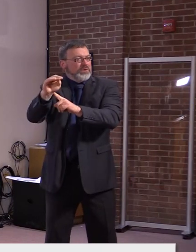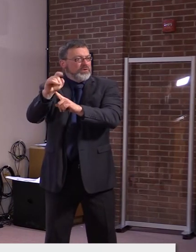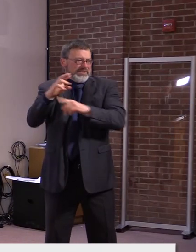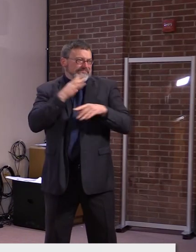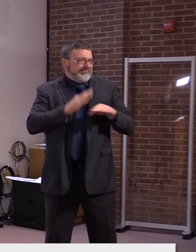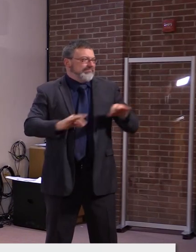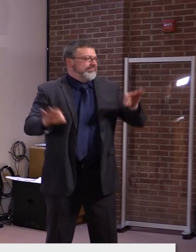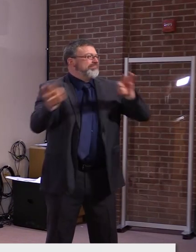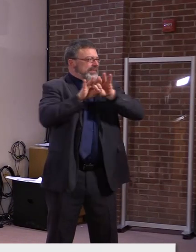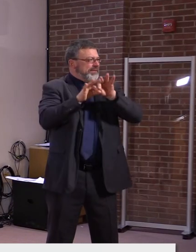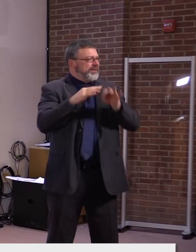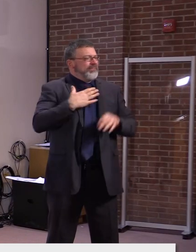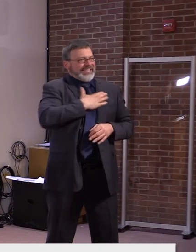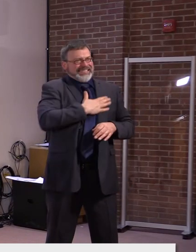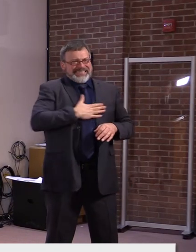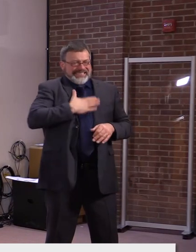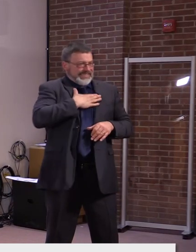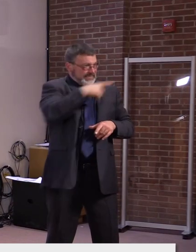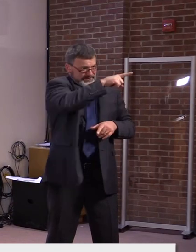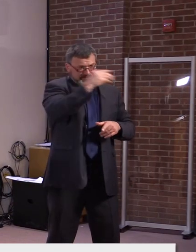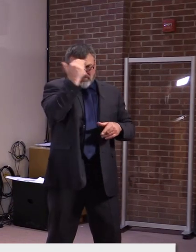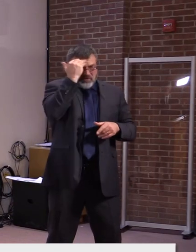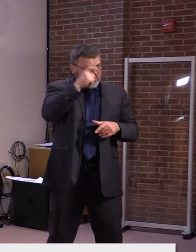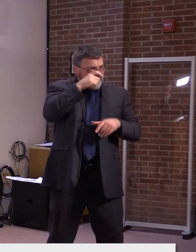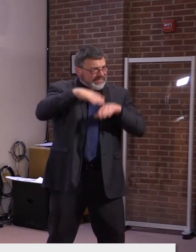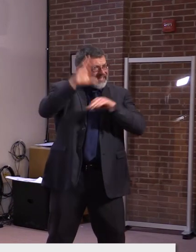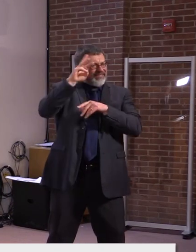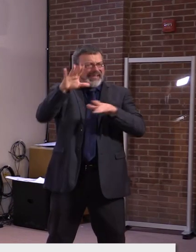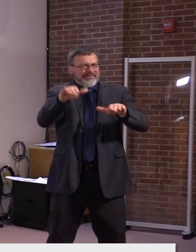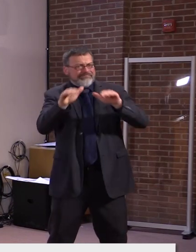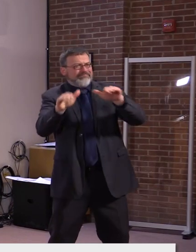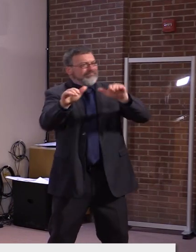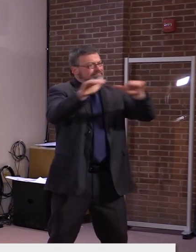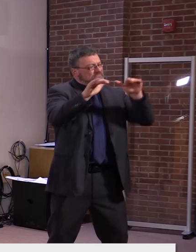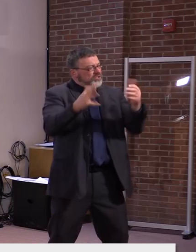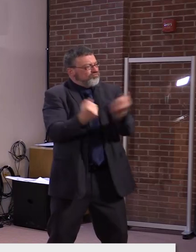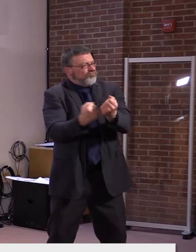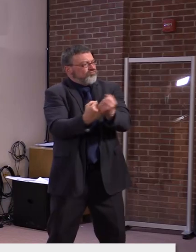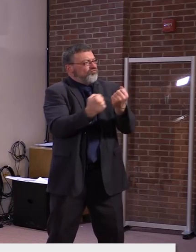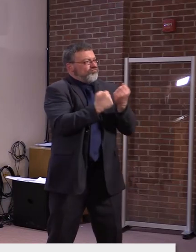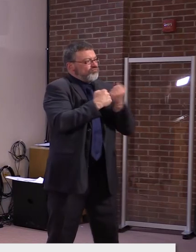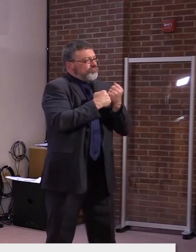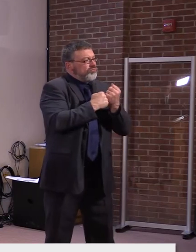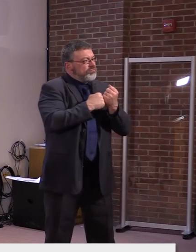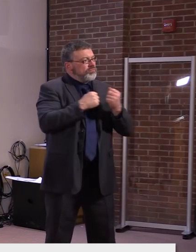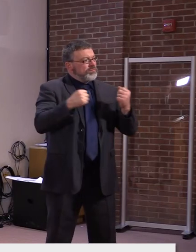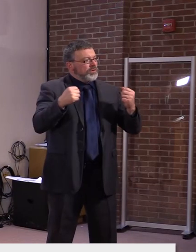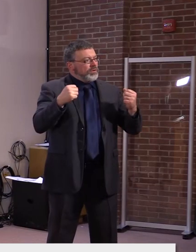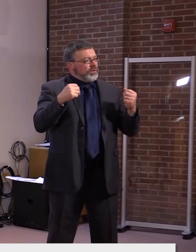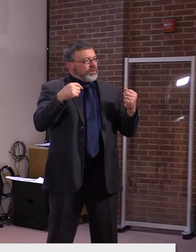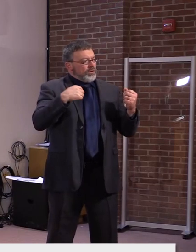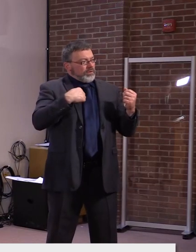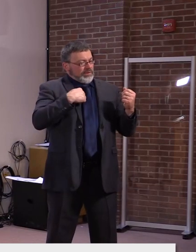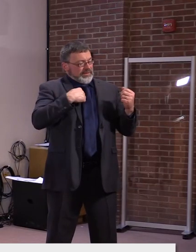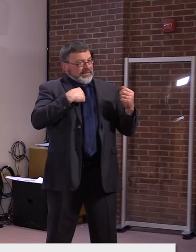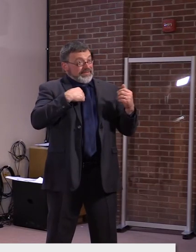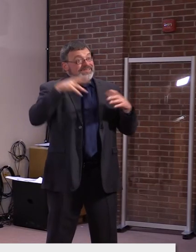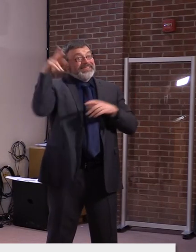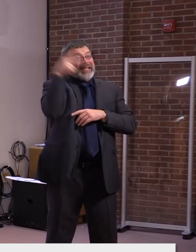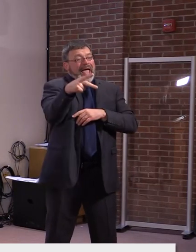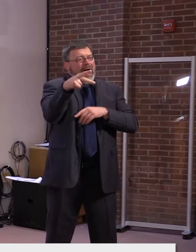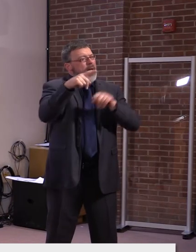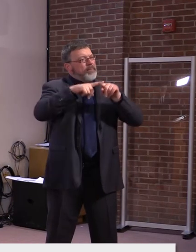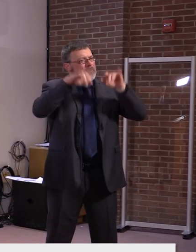booster dose. Although we are second in the country, you will see that that percentage is just about 27% of those who are